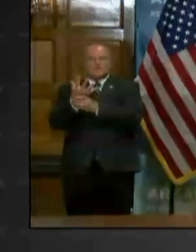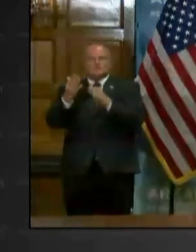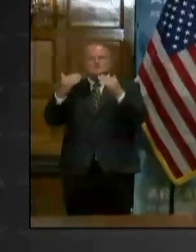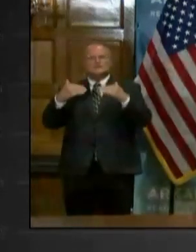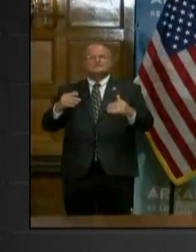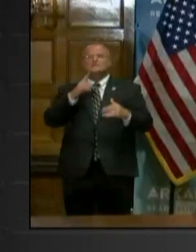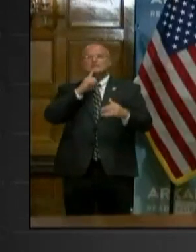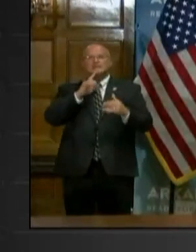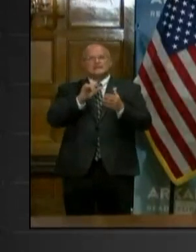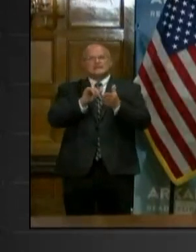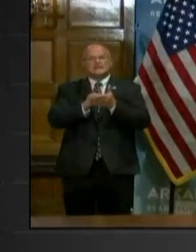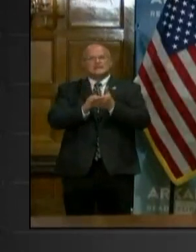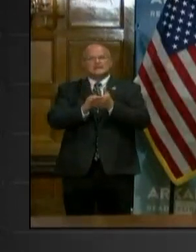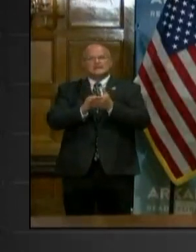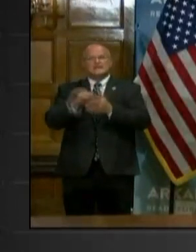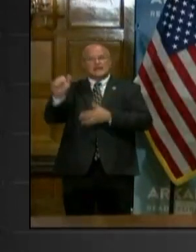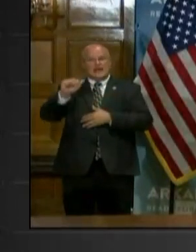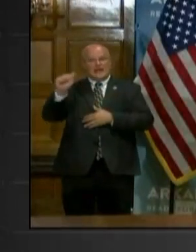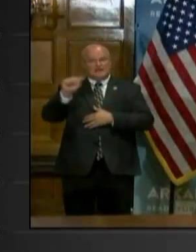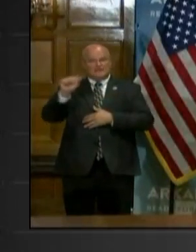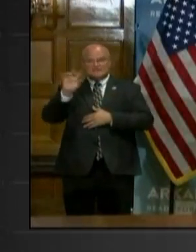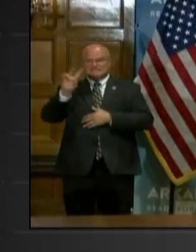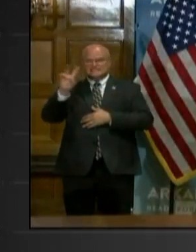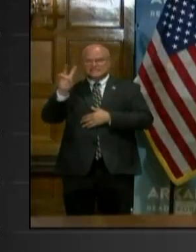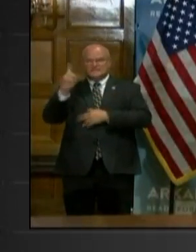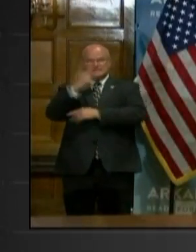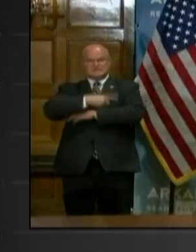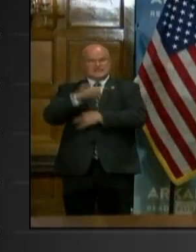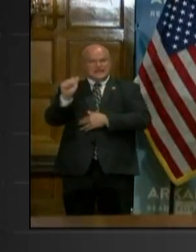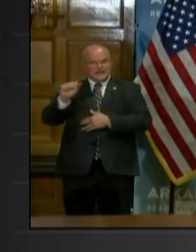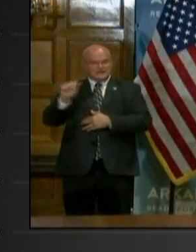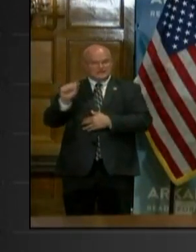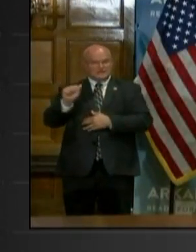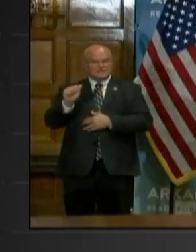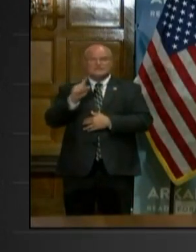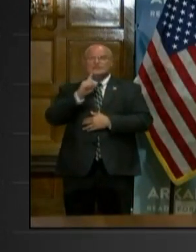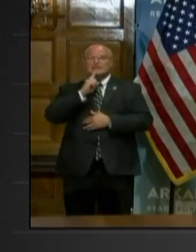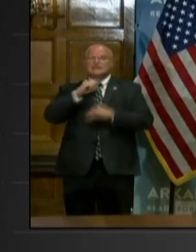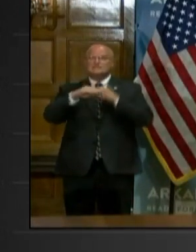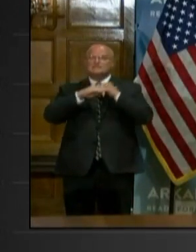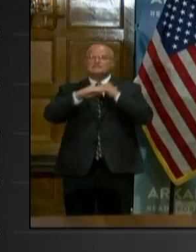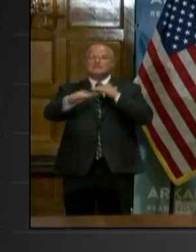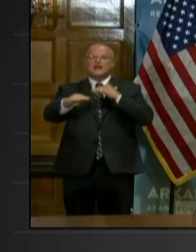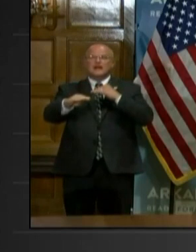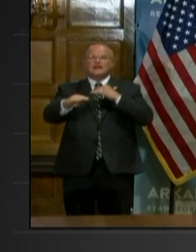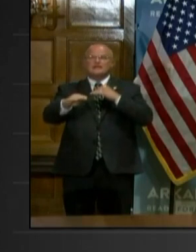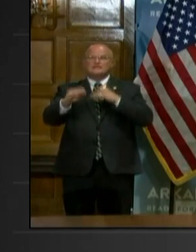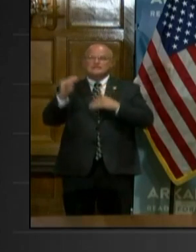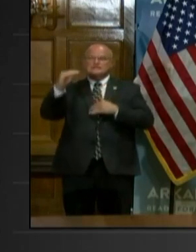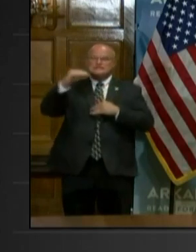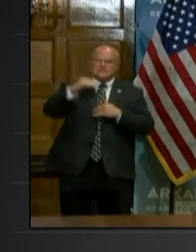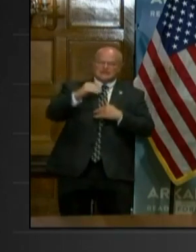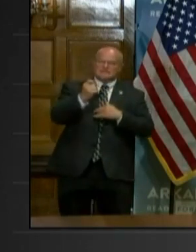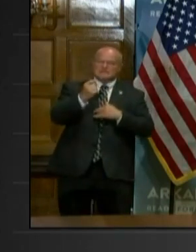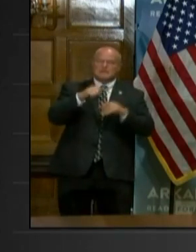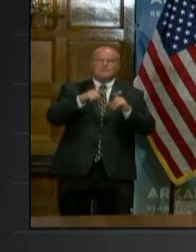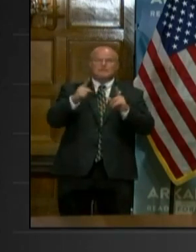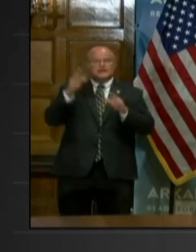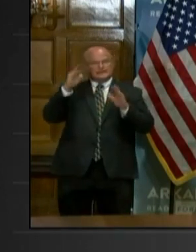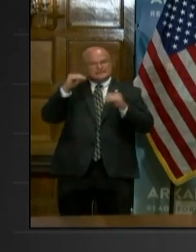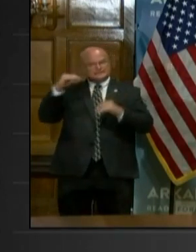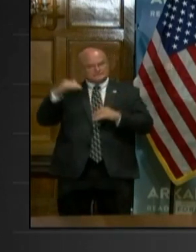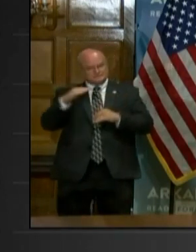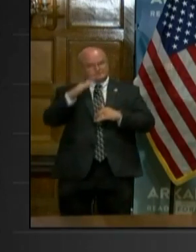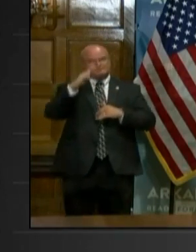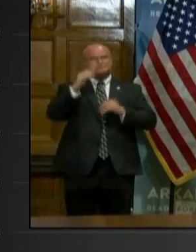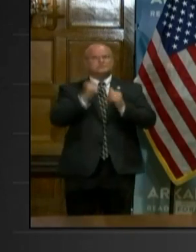next one is the rolling average, 7-day rolling average. It has been flat, declined a little bit, but I'll expect that it goes up a little